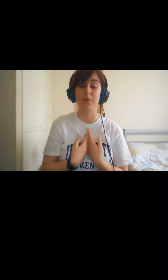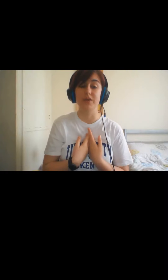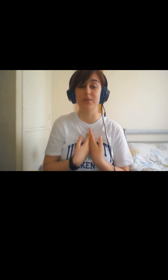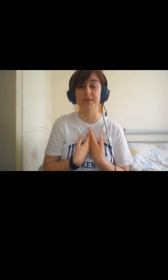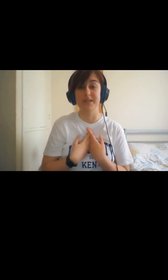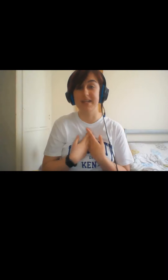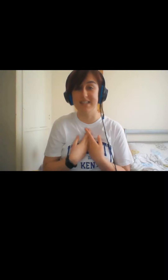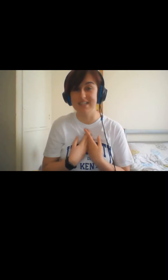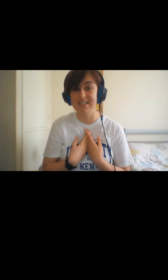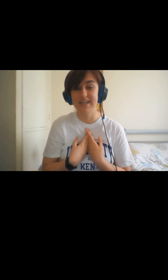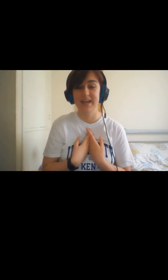wish it was updated,